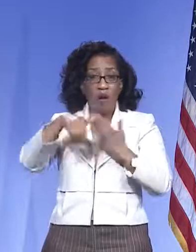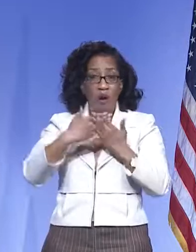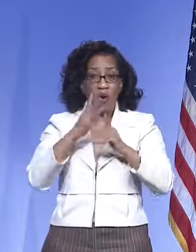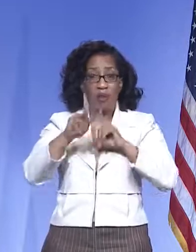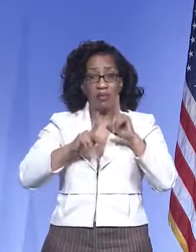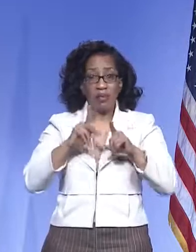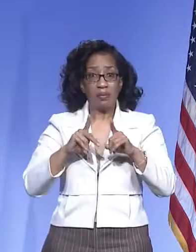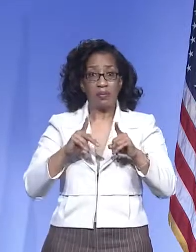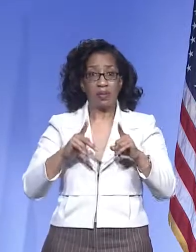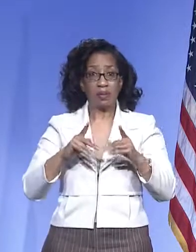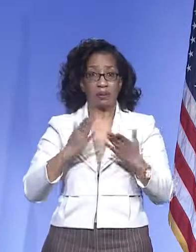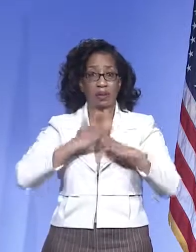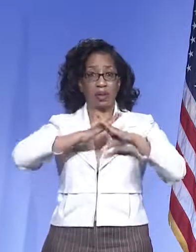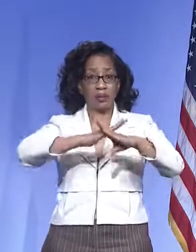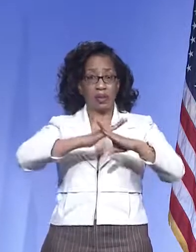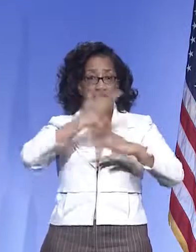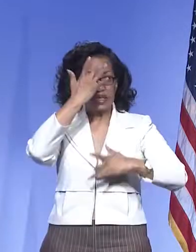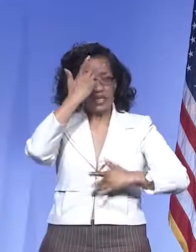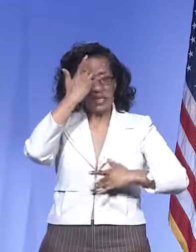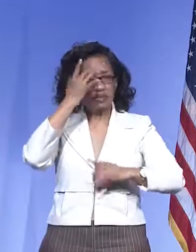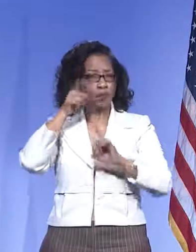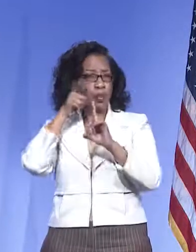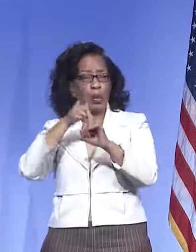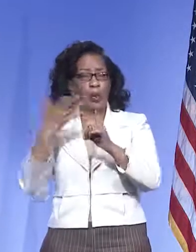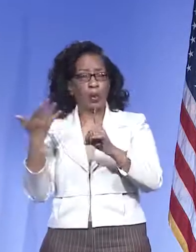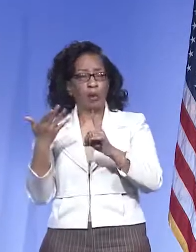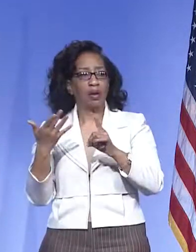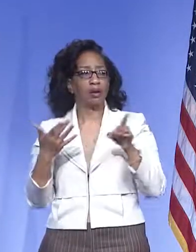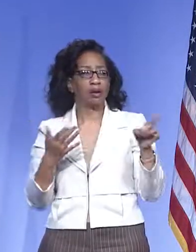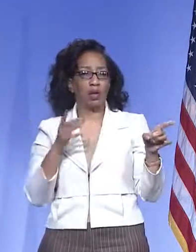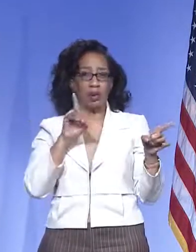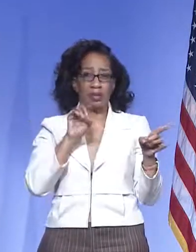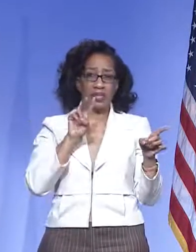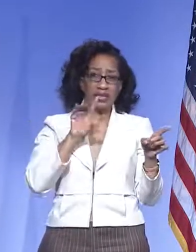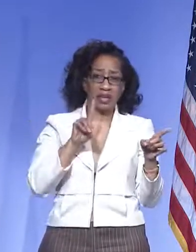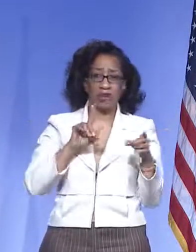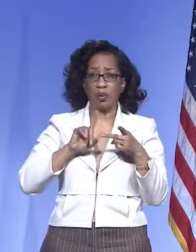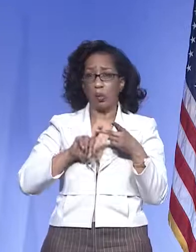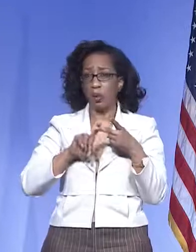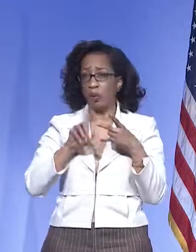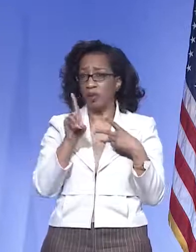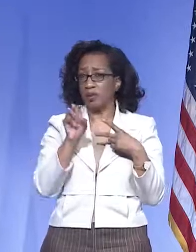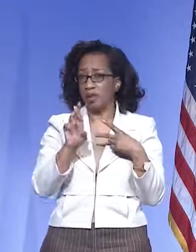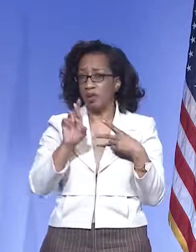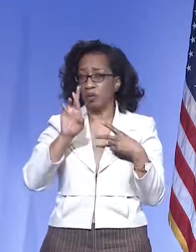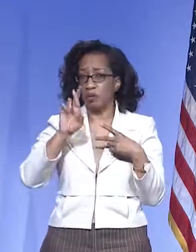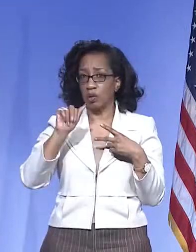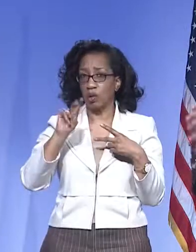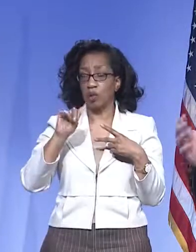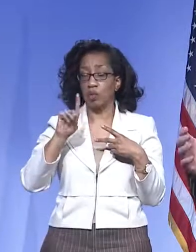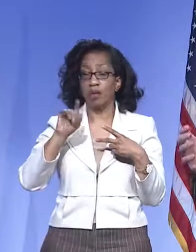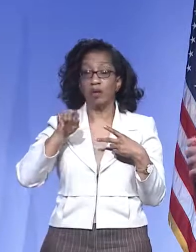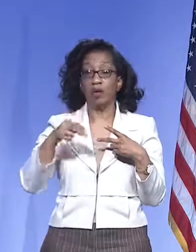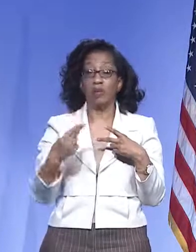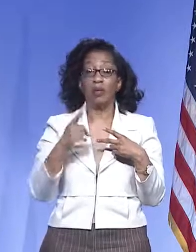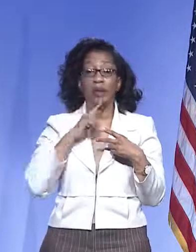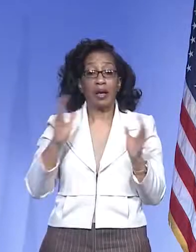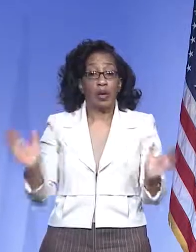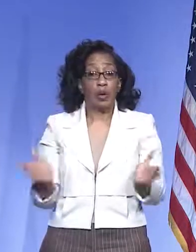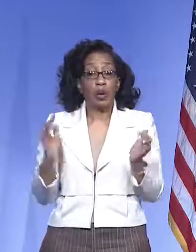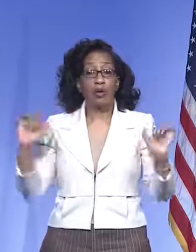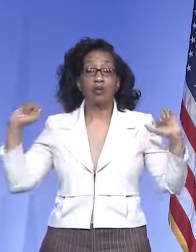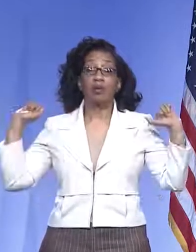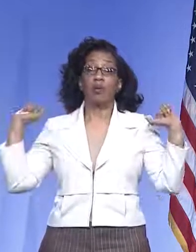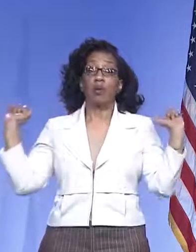the city? Well, I'll defer that to David or Dr. Randolph if he feels compelled, but I would suggest that I encourage everybody in our